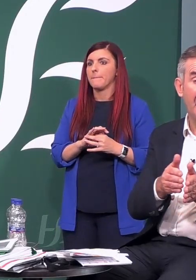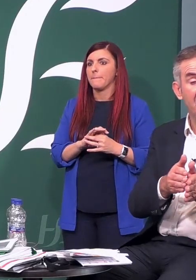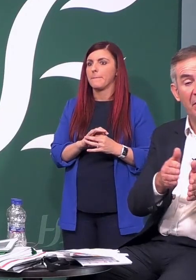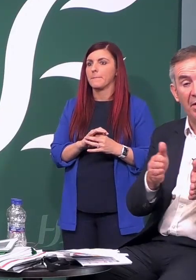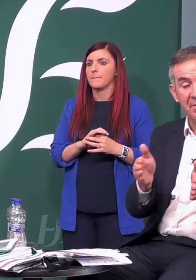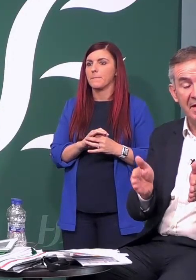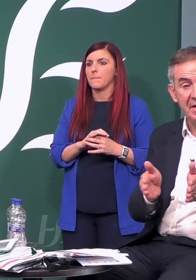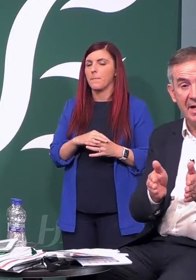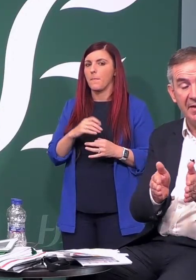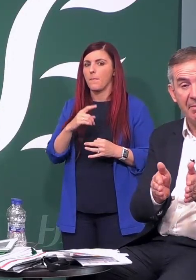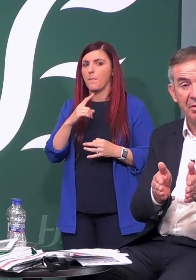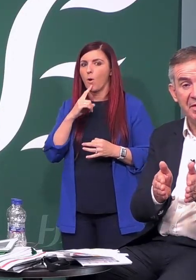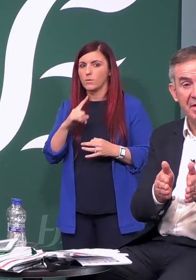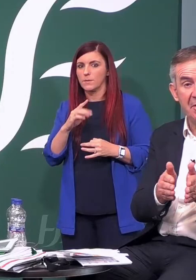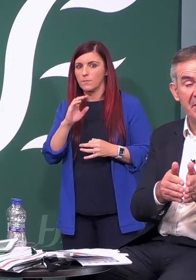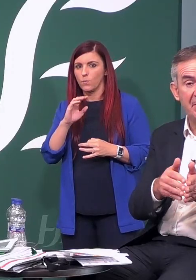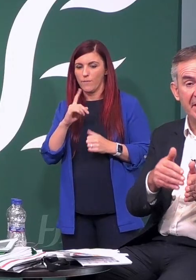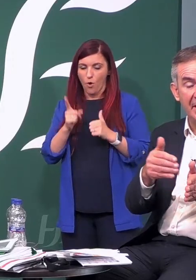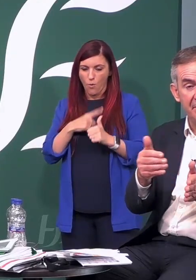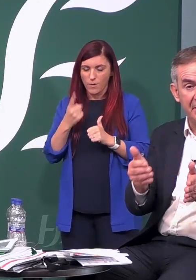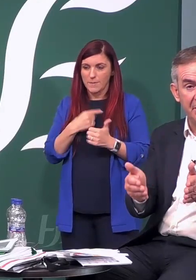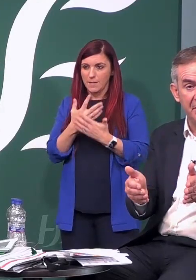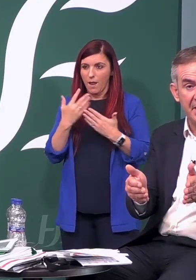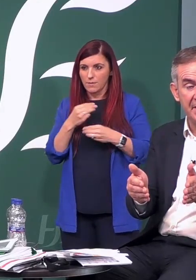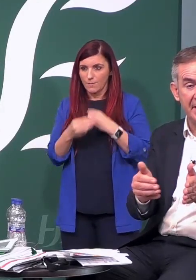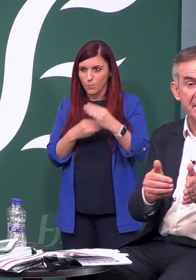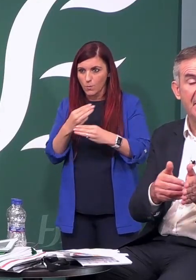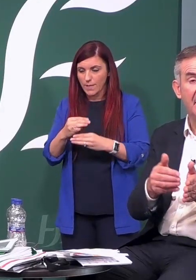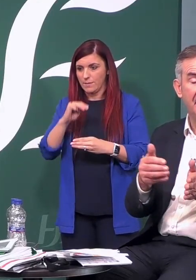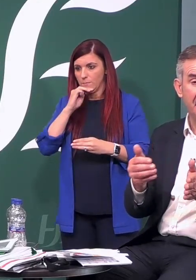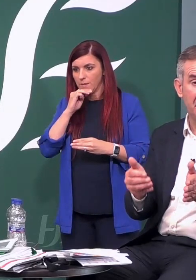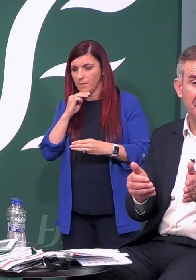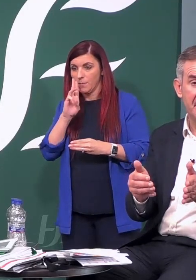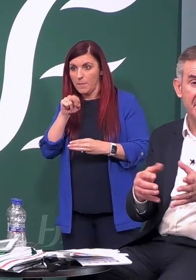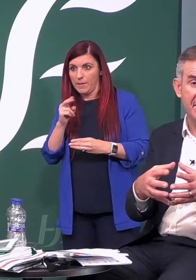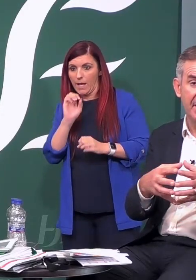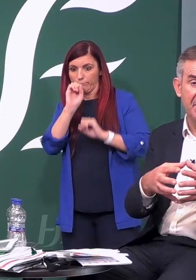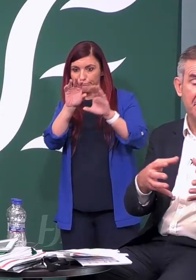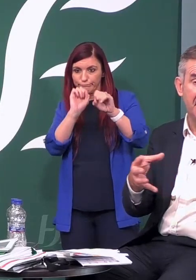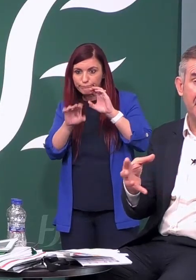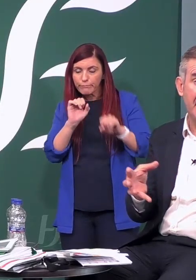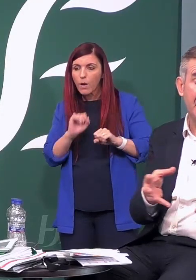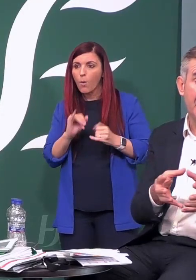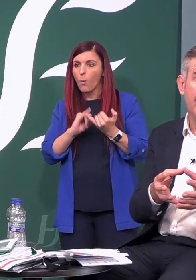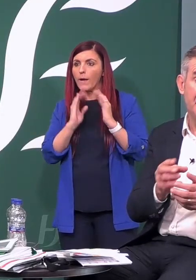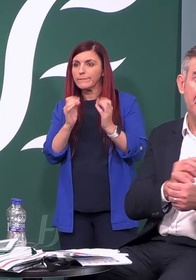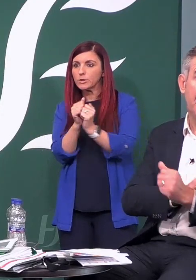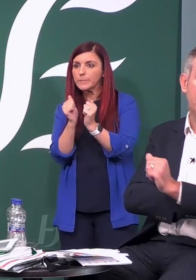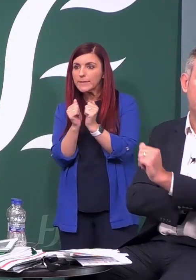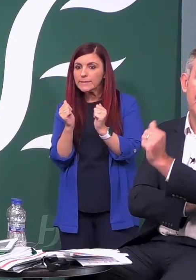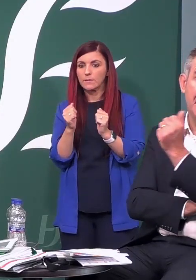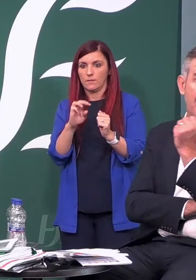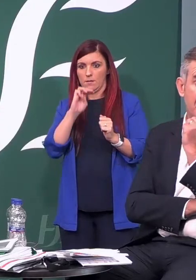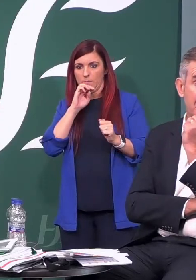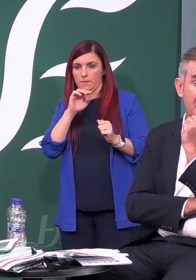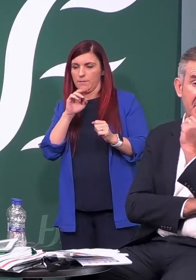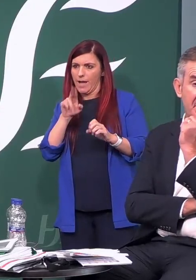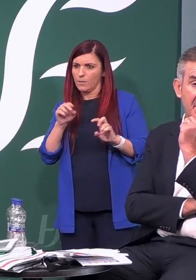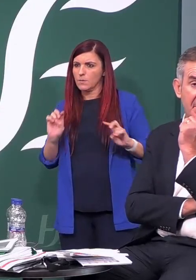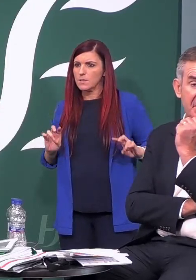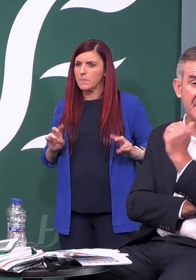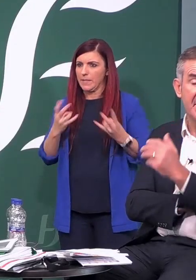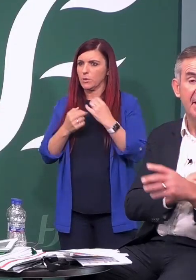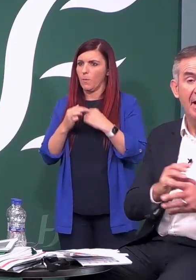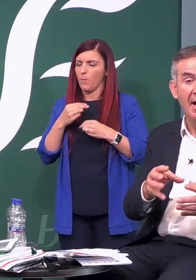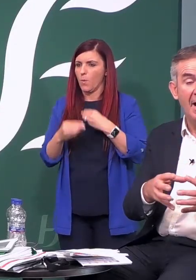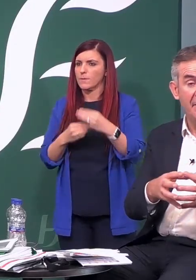call. But we've automated a lot of that process now. People can enter in their close contacts, they can book their test online. So we've really, through the work that the team have been doing for many,